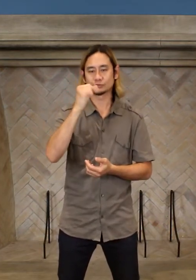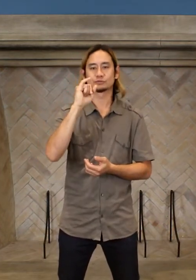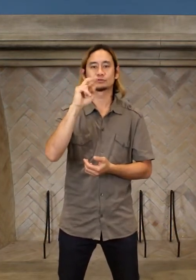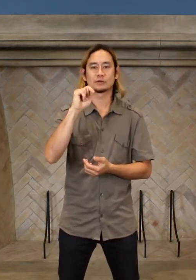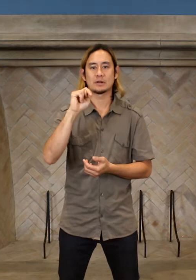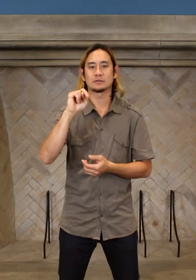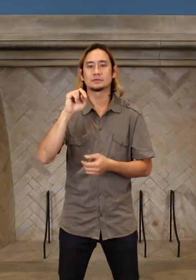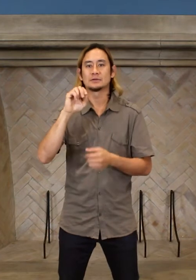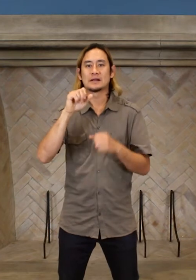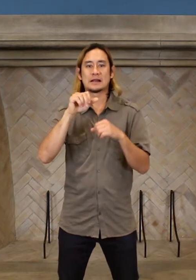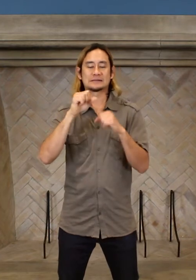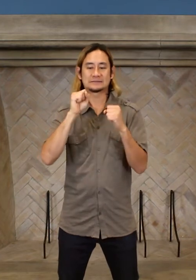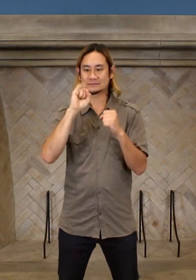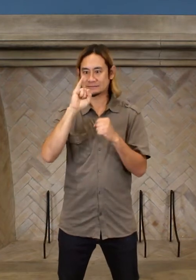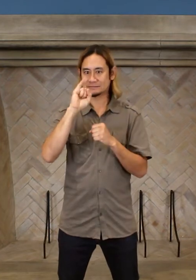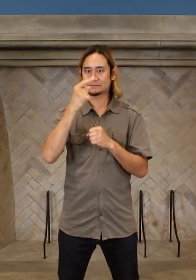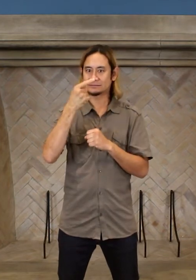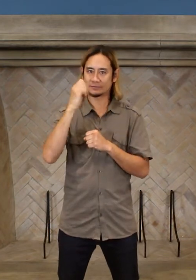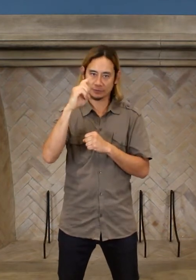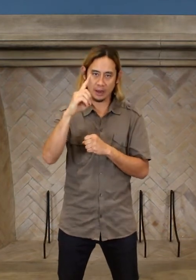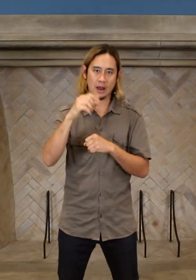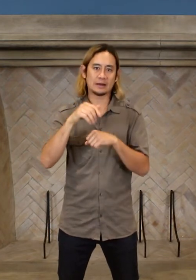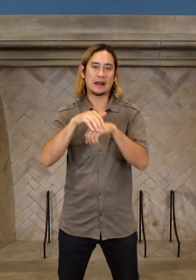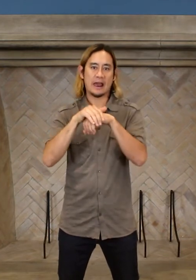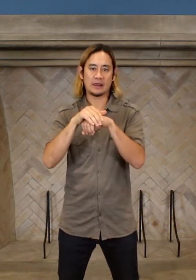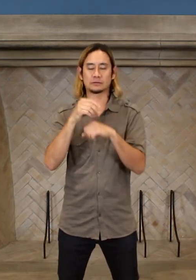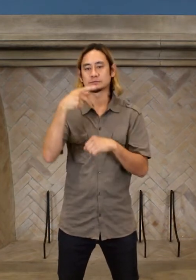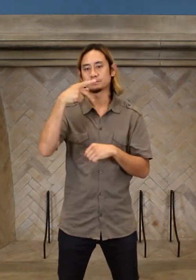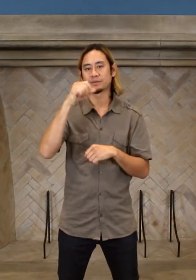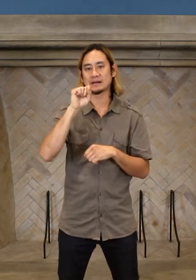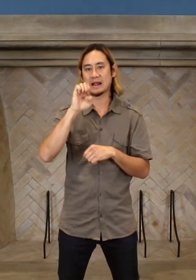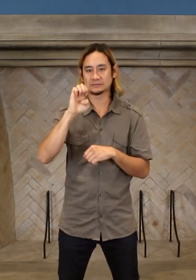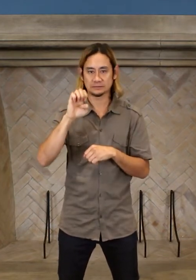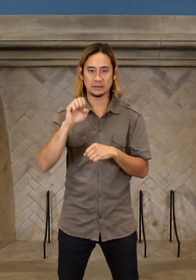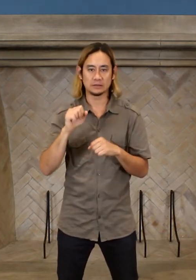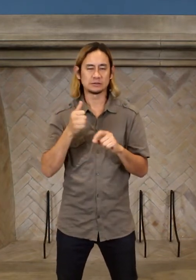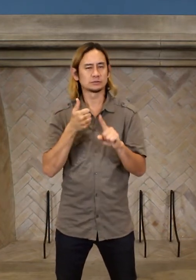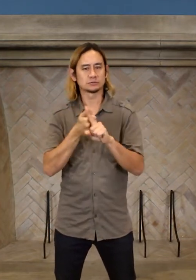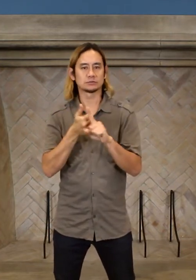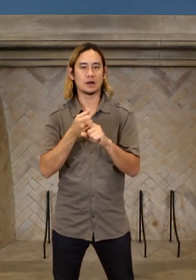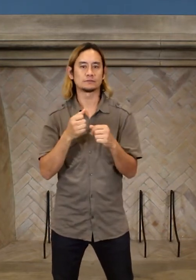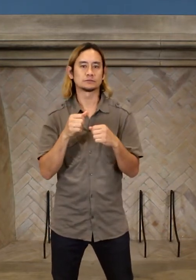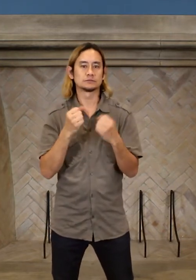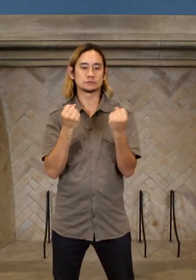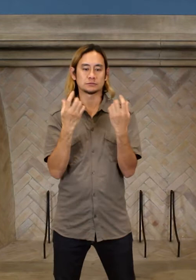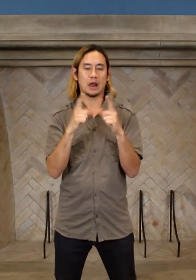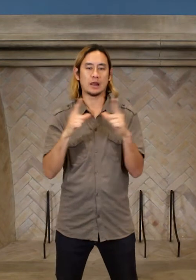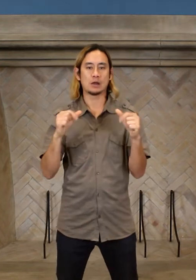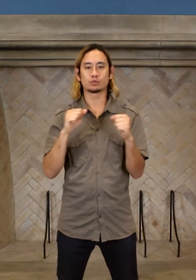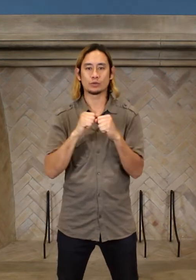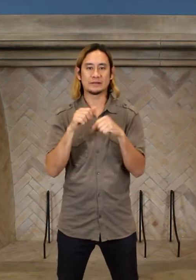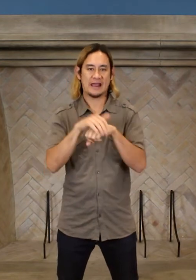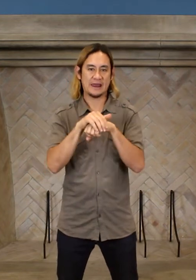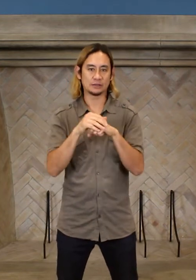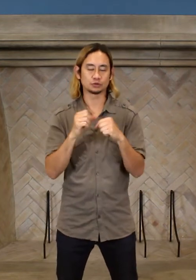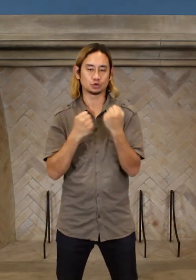And that's where I learned Pidgin Signed English, PSE. And that is when you use sign